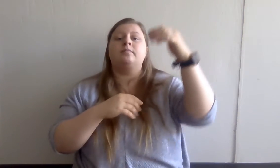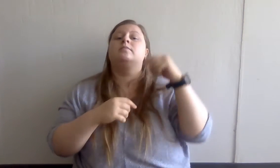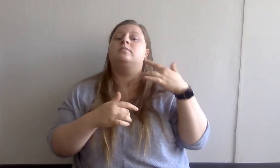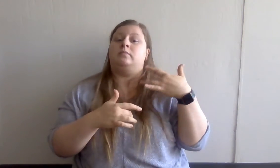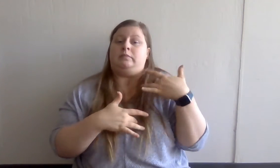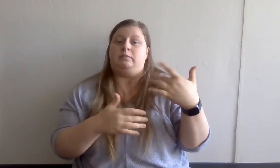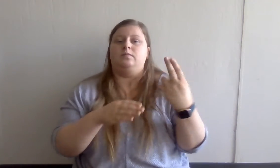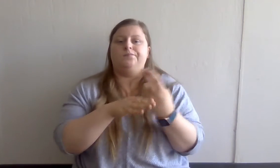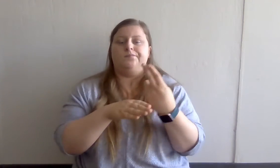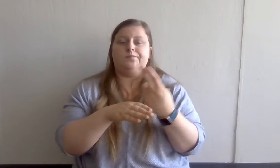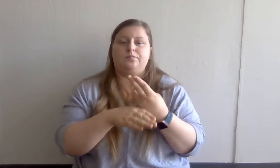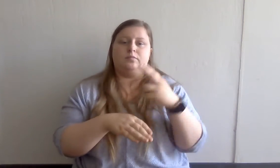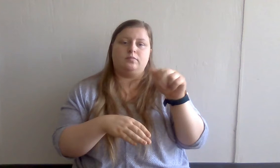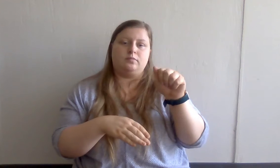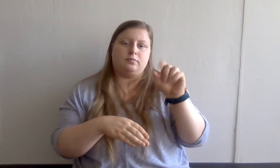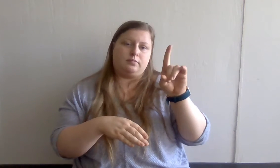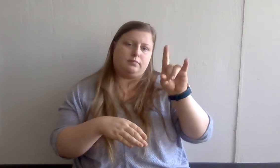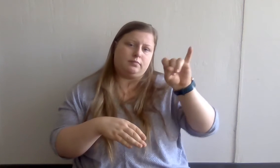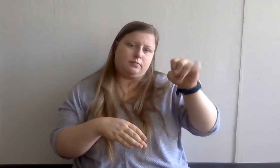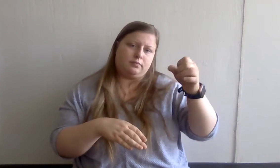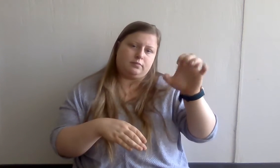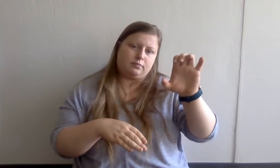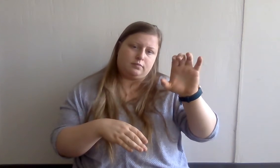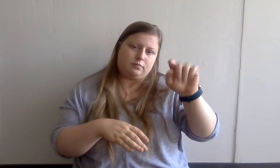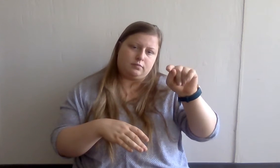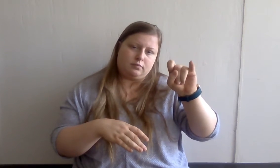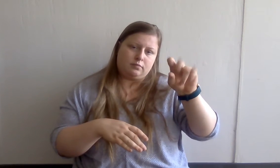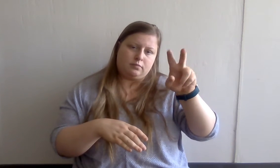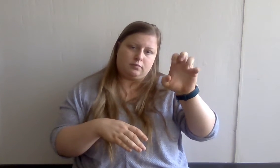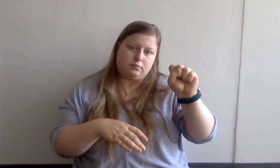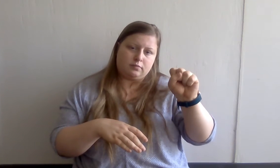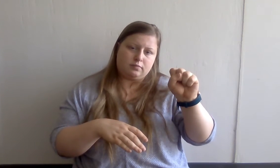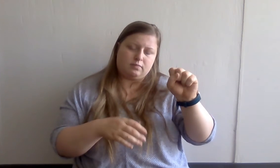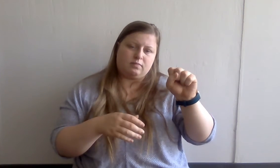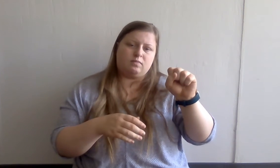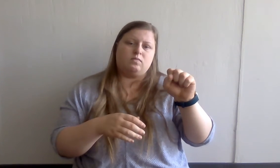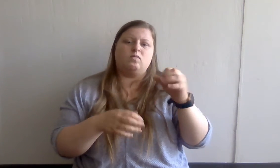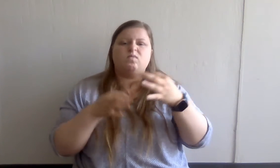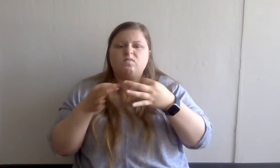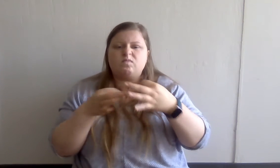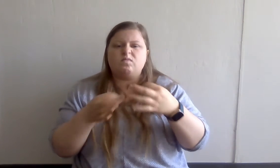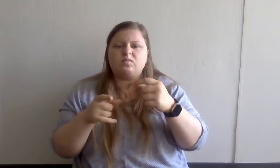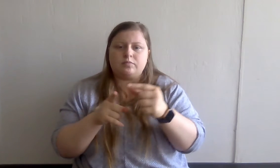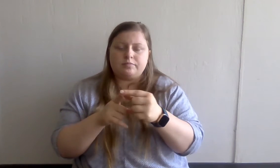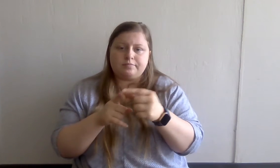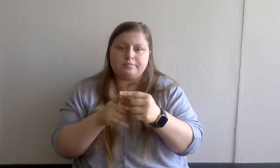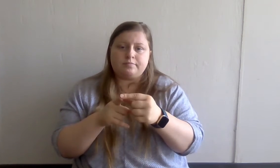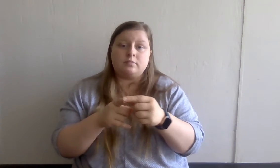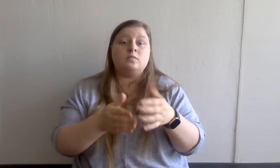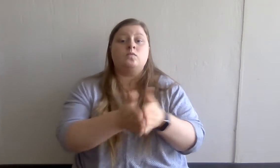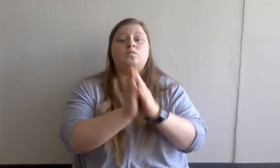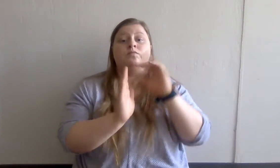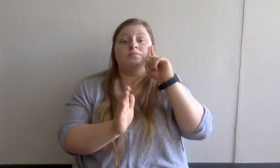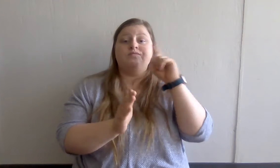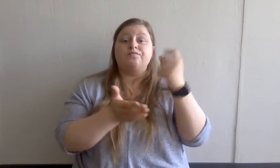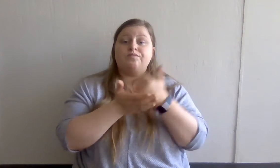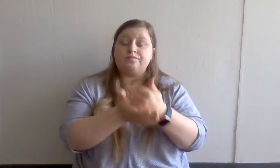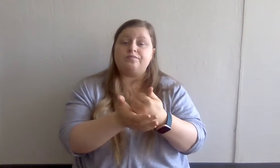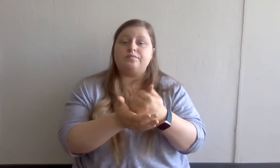more. They typically use adjectives to describe words and things.